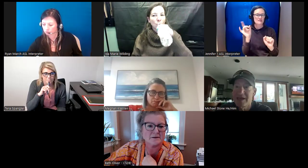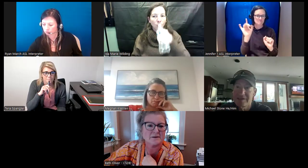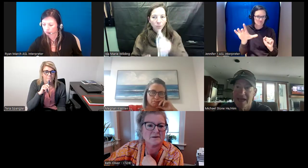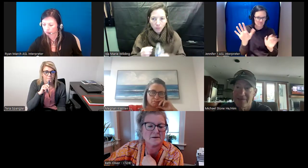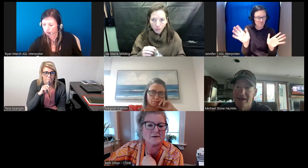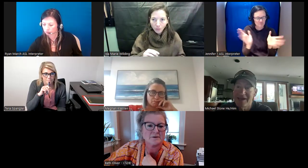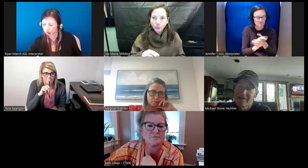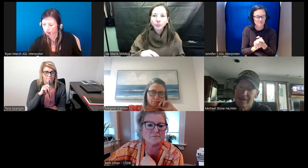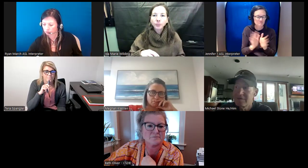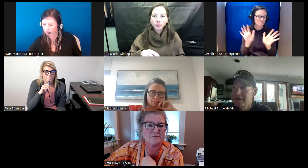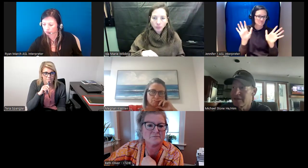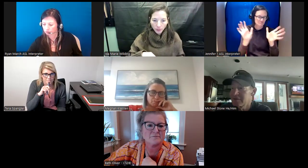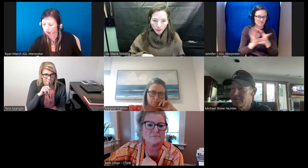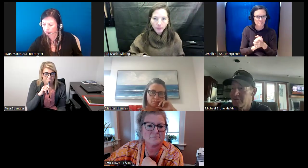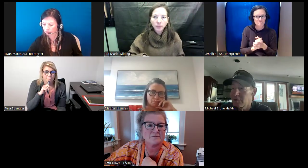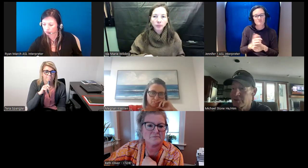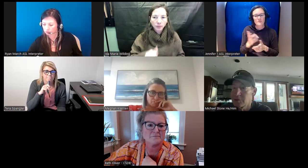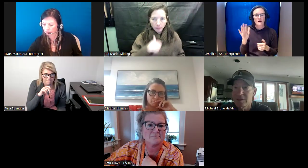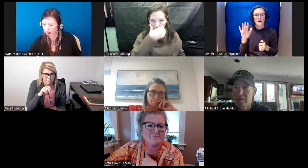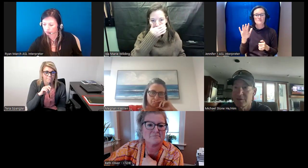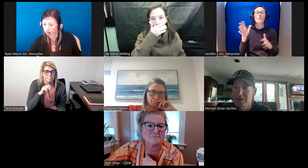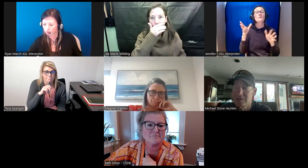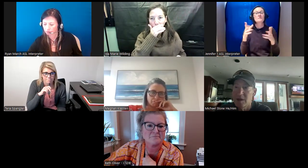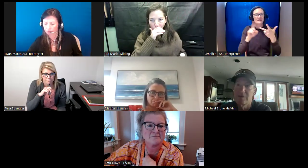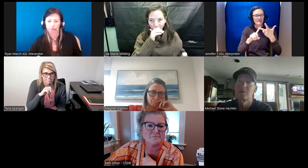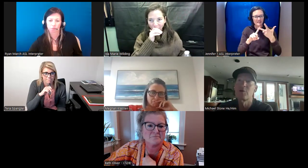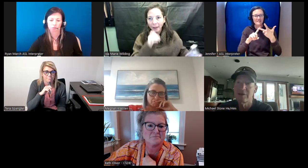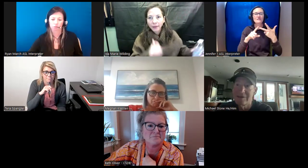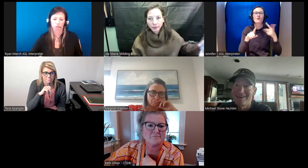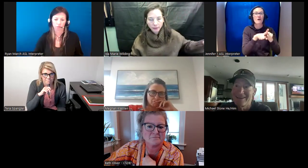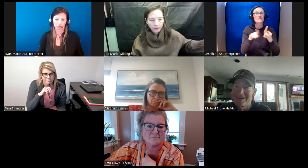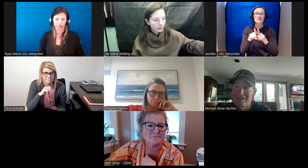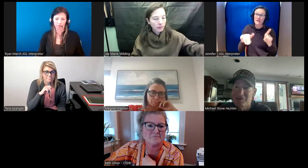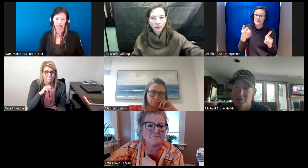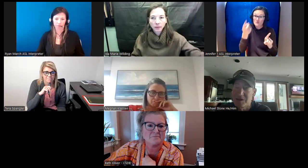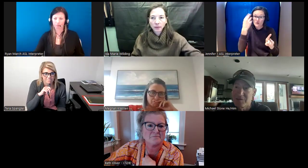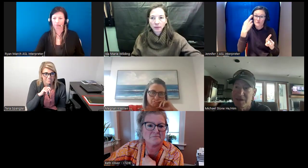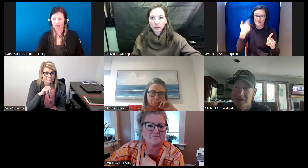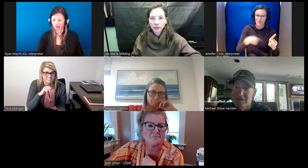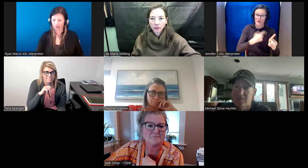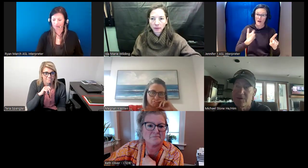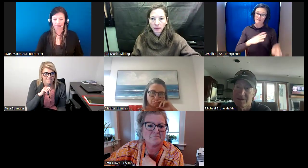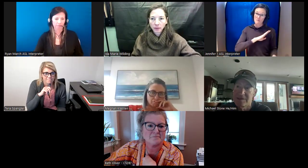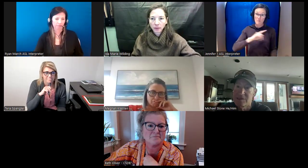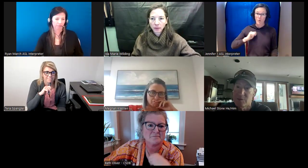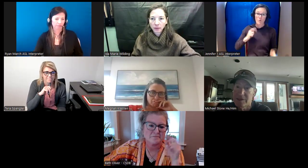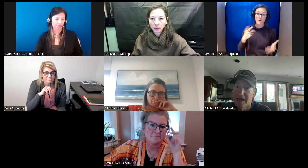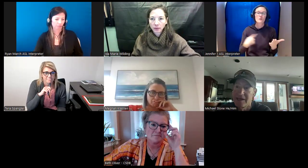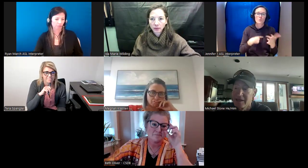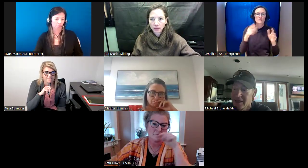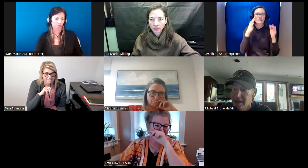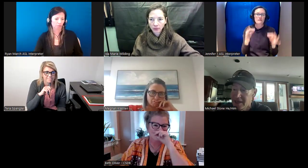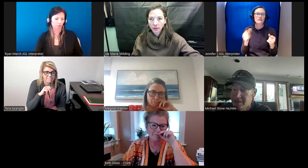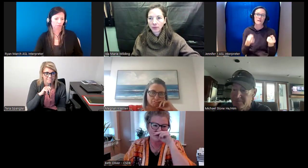try to add that, and also one of the reasons why there's a board, so we can definitely assist with